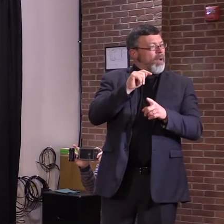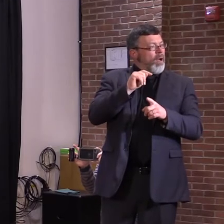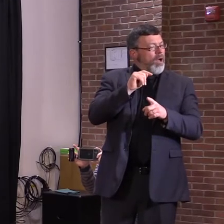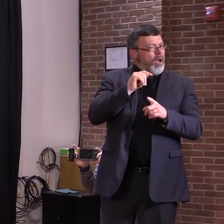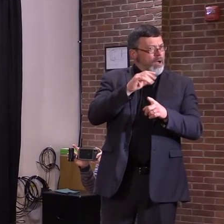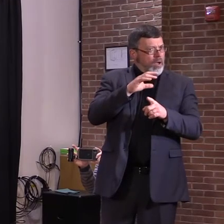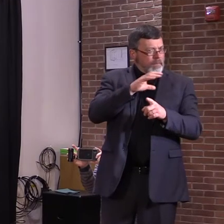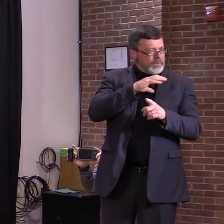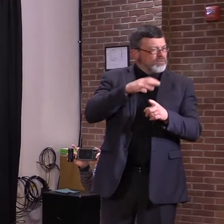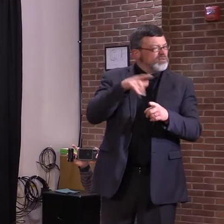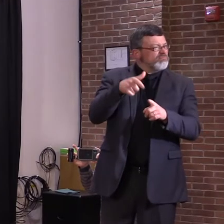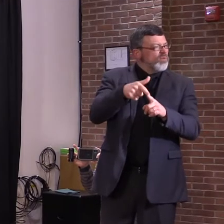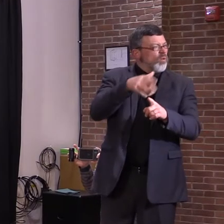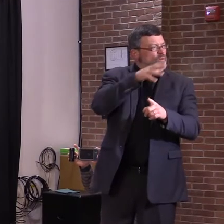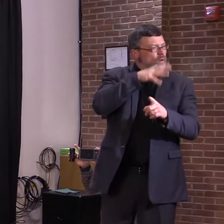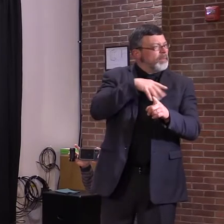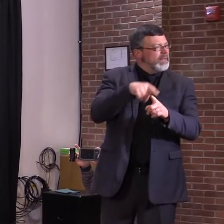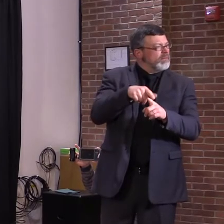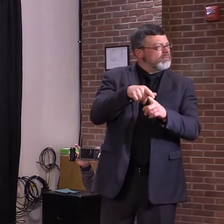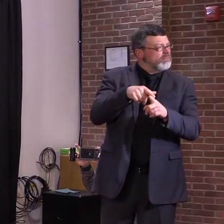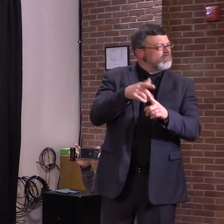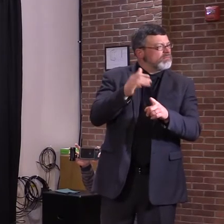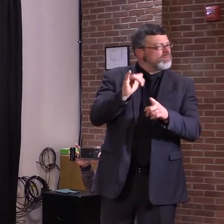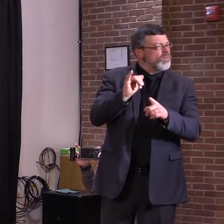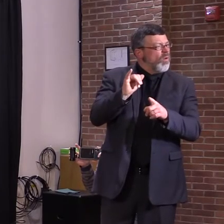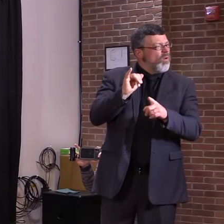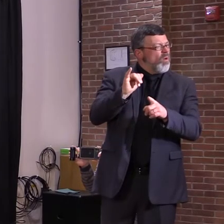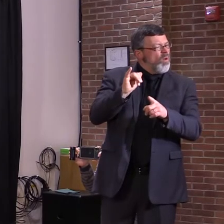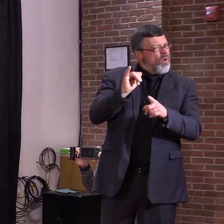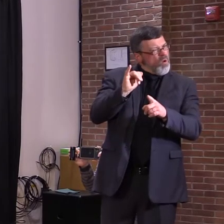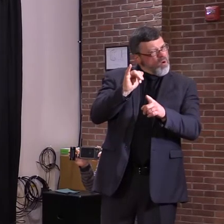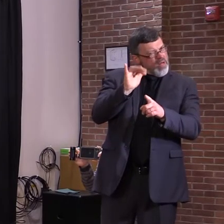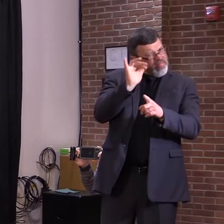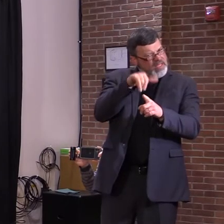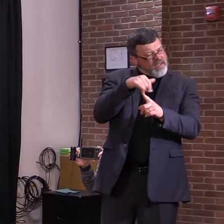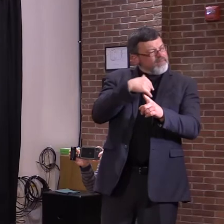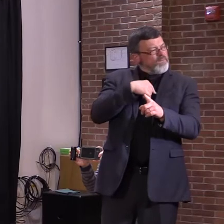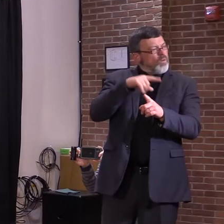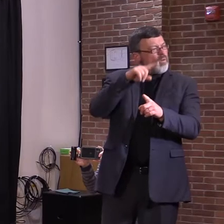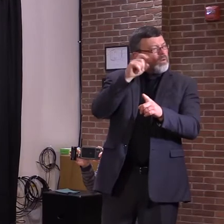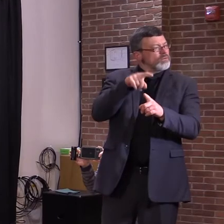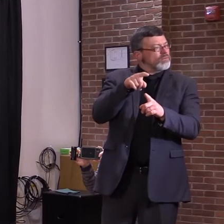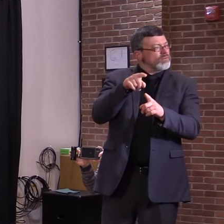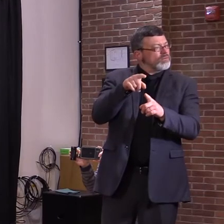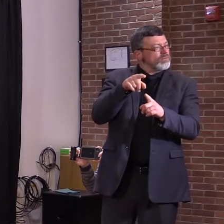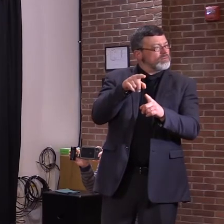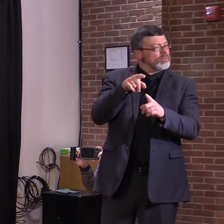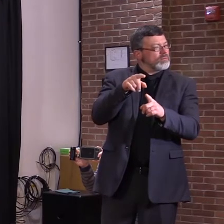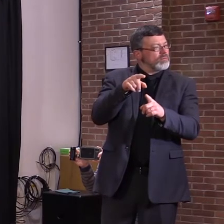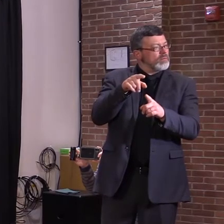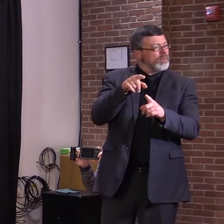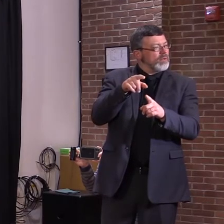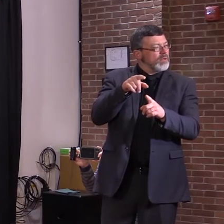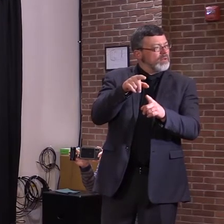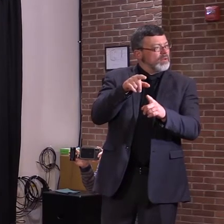to benefit women. How would you answer the question, what is a woman?